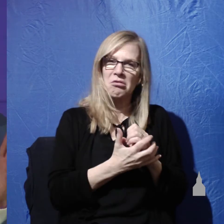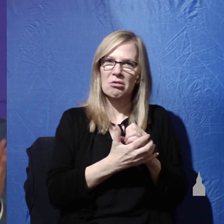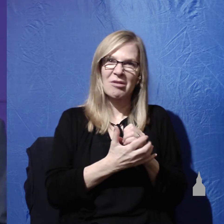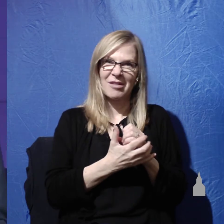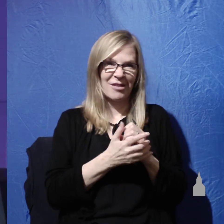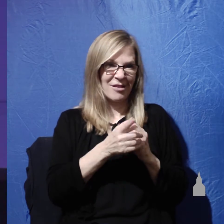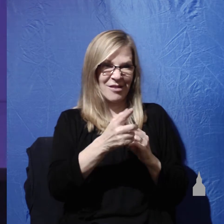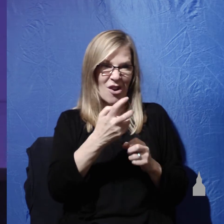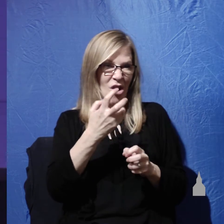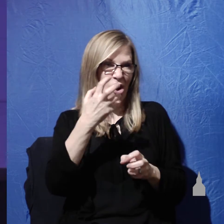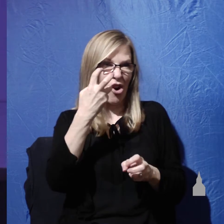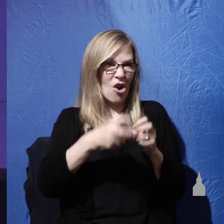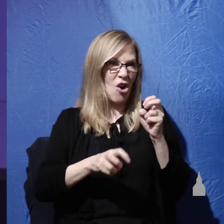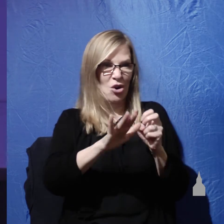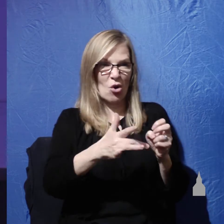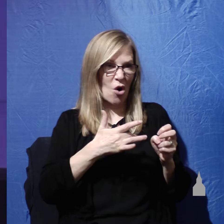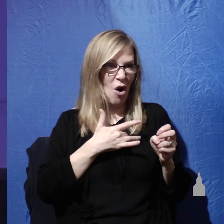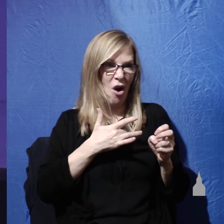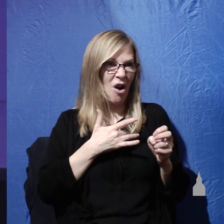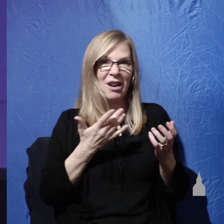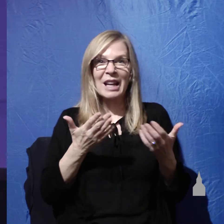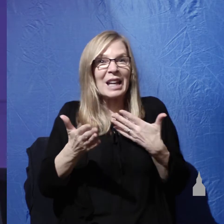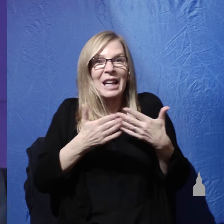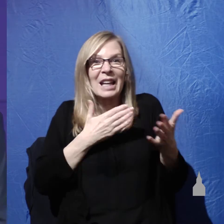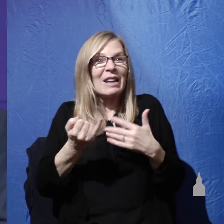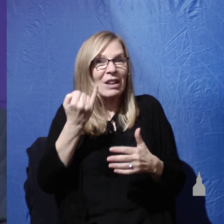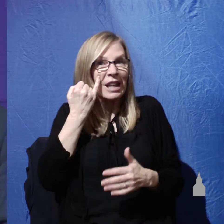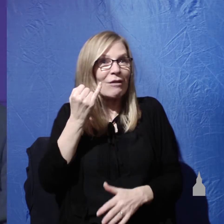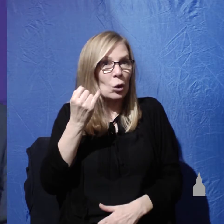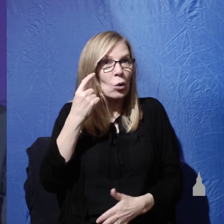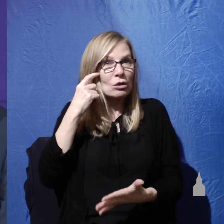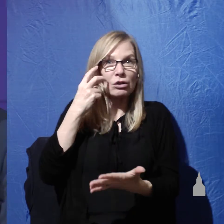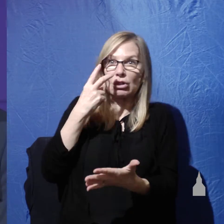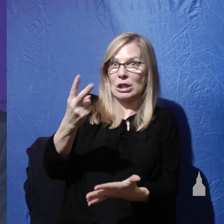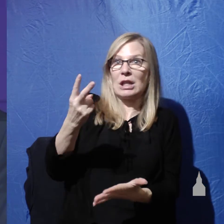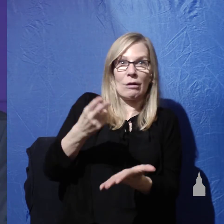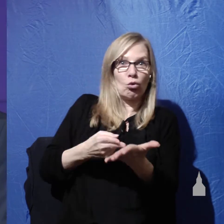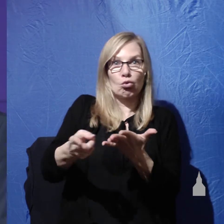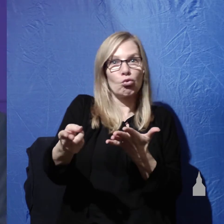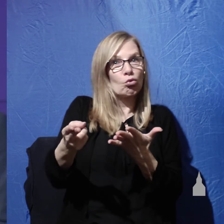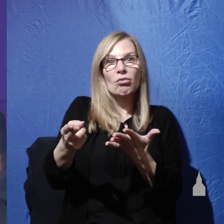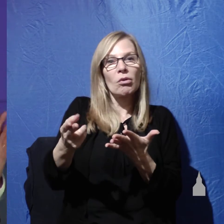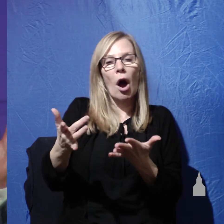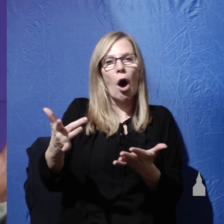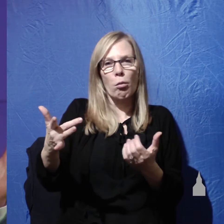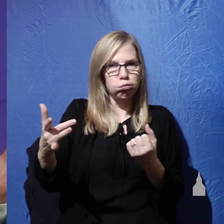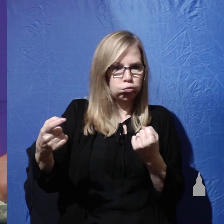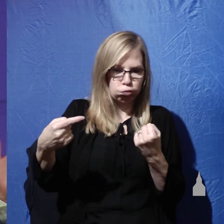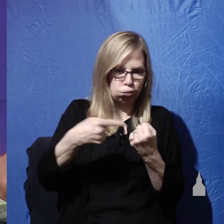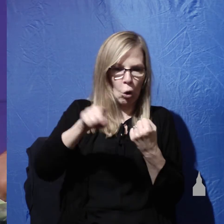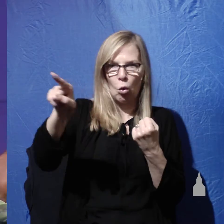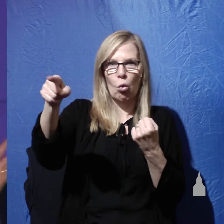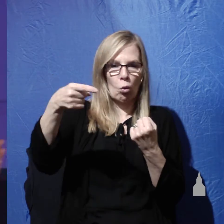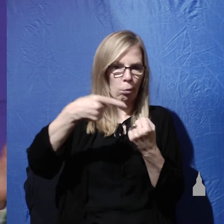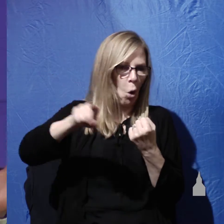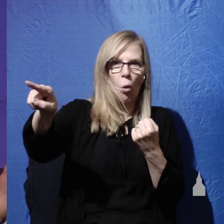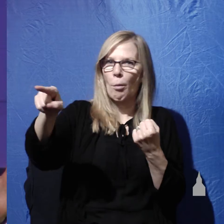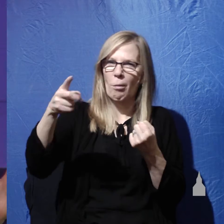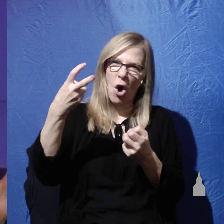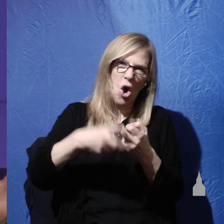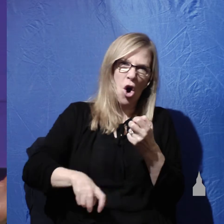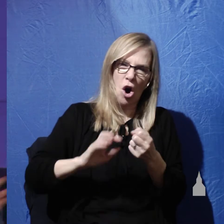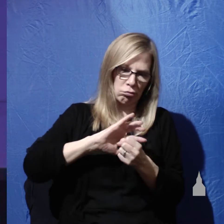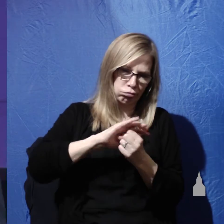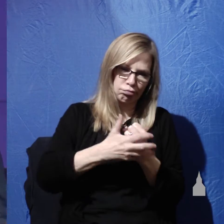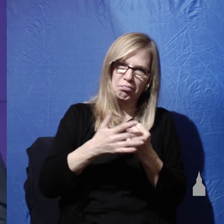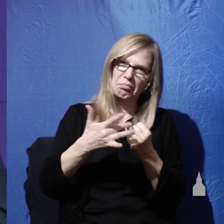left them so hardened in their hearts, he says, that even when they heard and saw the truth, it didn't penetrate their calloused